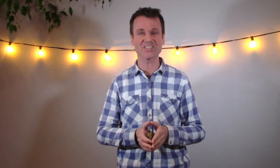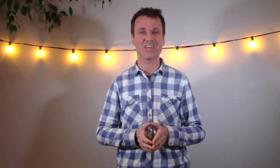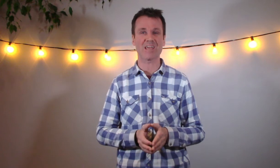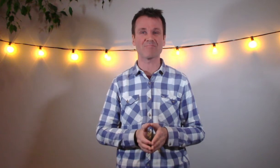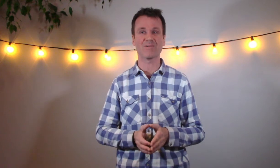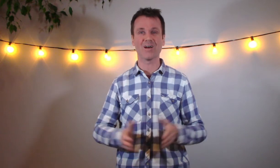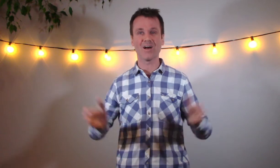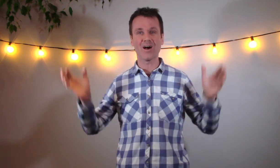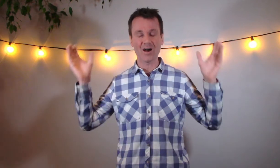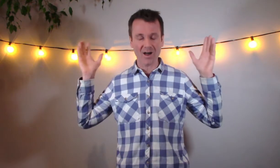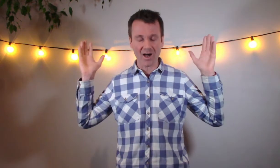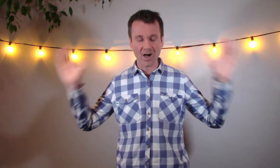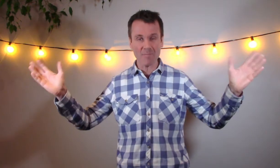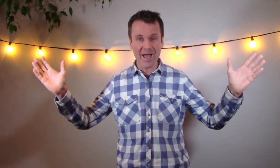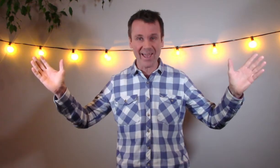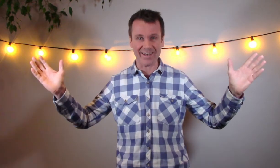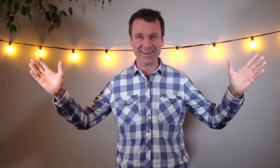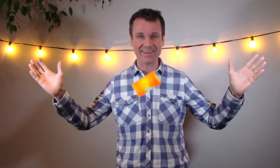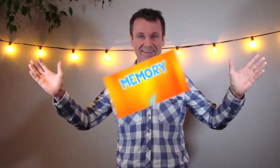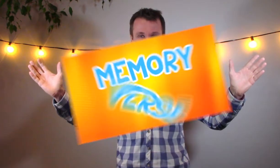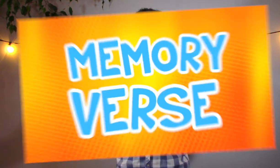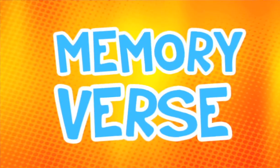name. Amen.